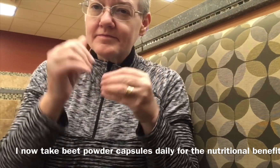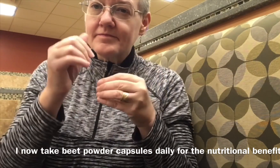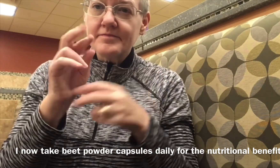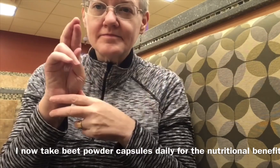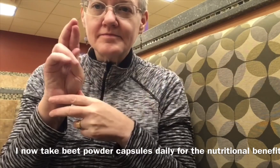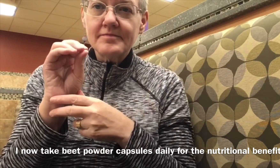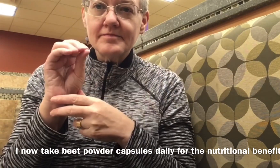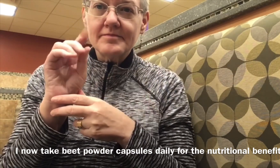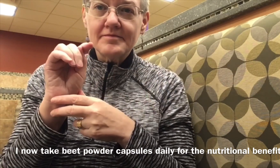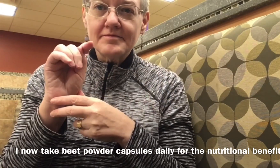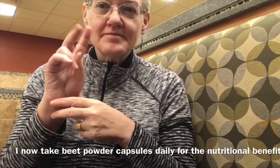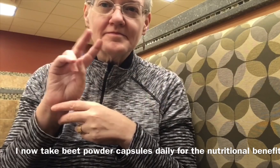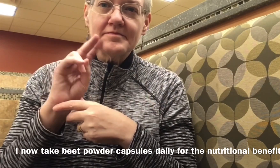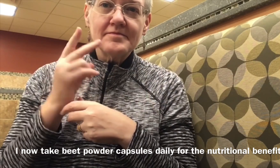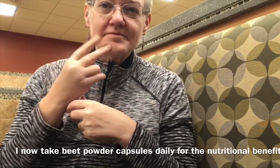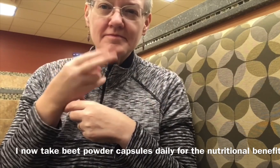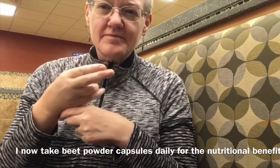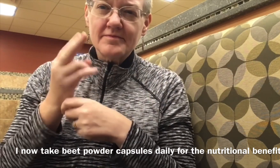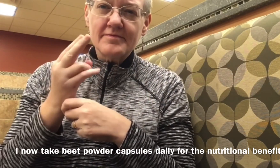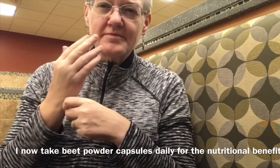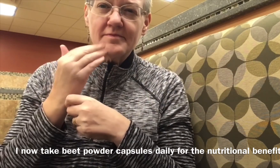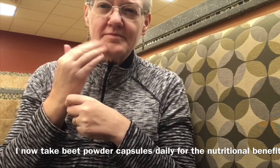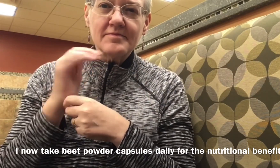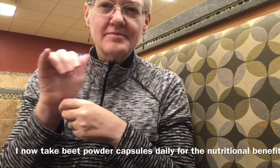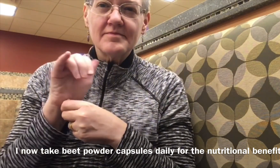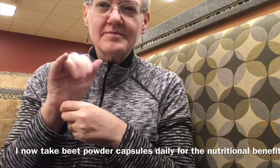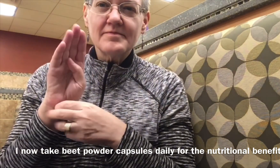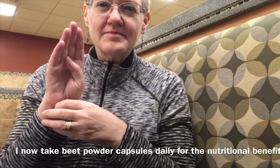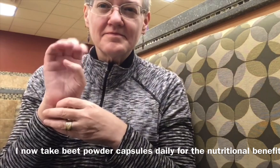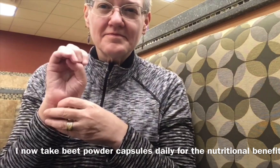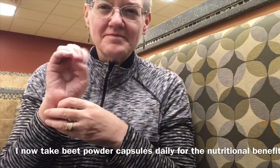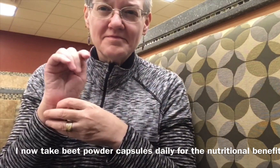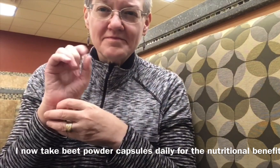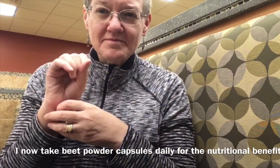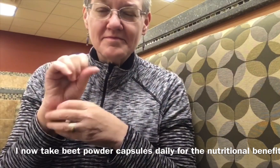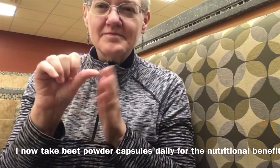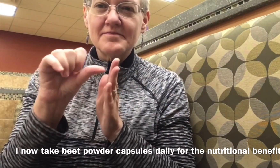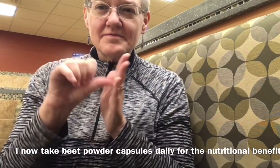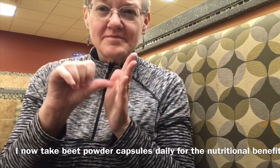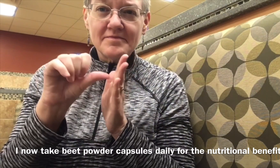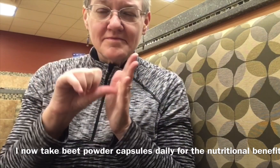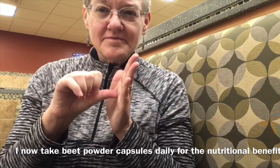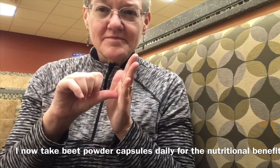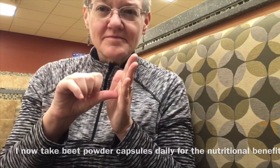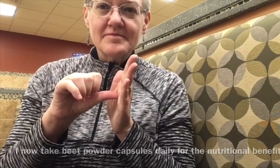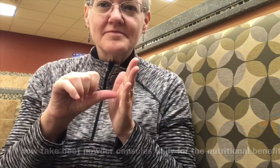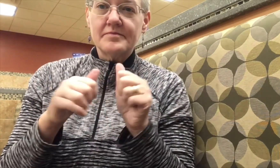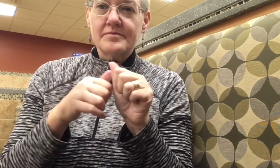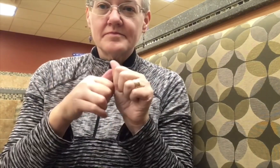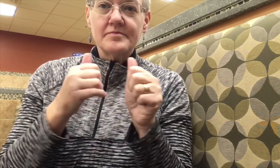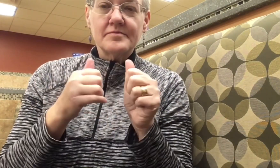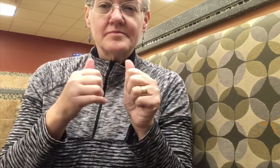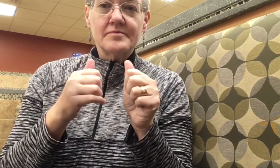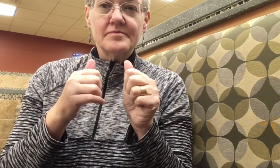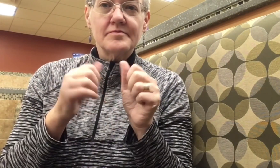Now, mostly the vegetables you want to avoid are the root vegetables that are high in sugar, like beets and carrots, potatoes.